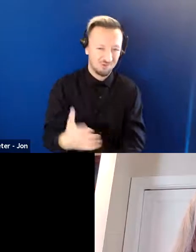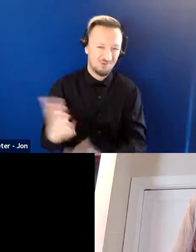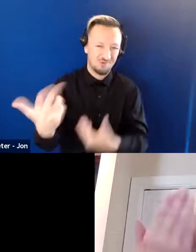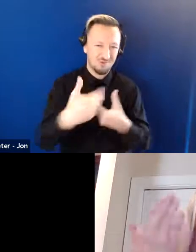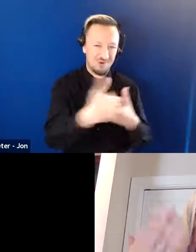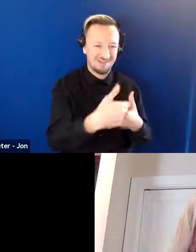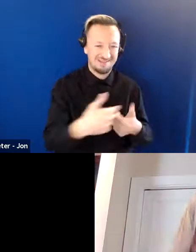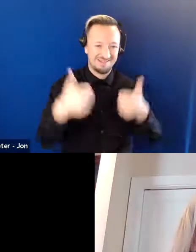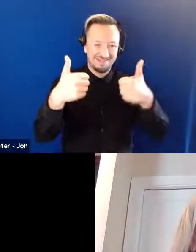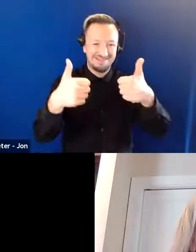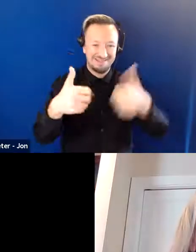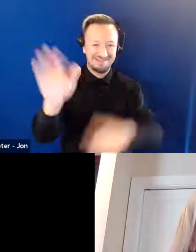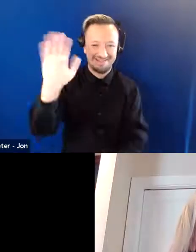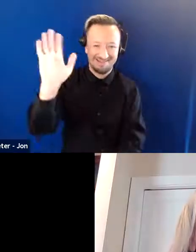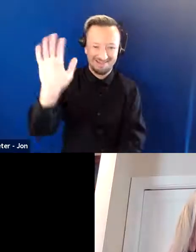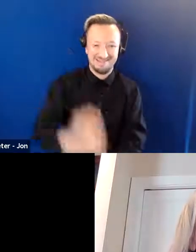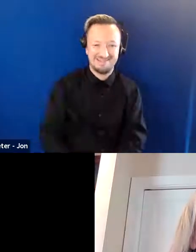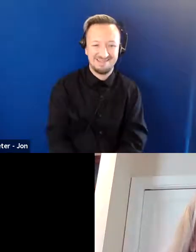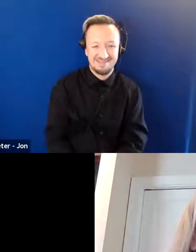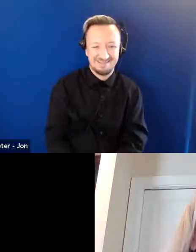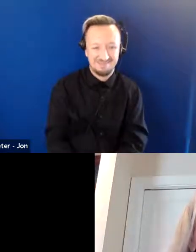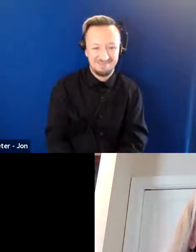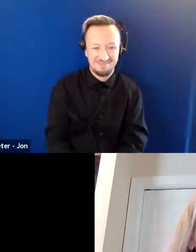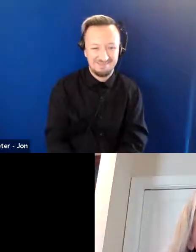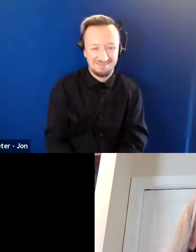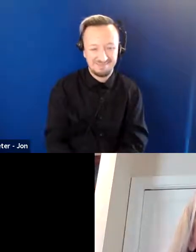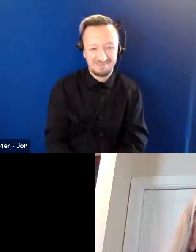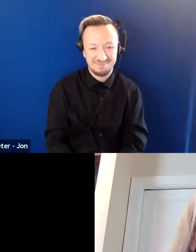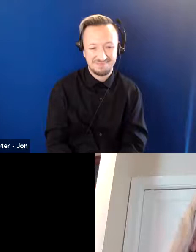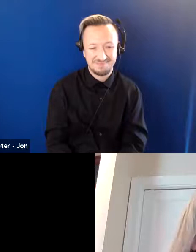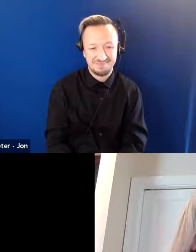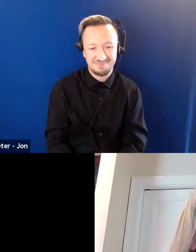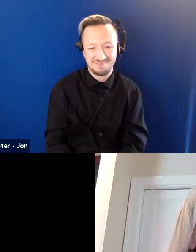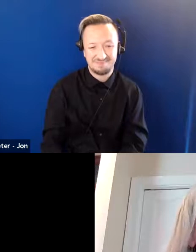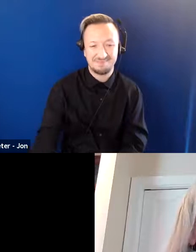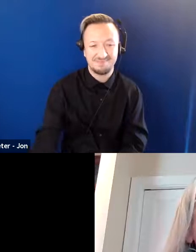session. Thank you, everyone. We appreciate it. Thank you.